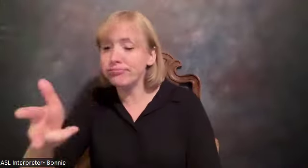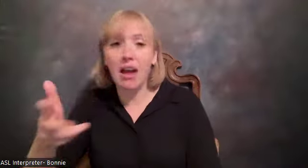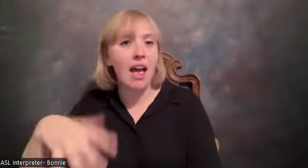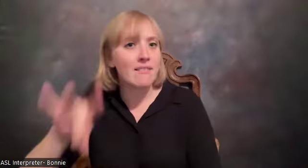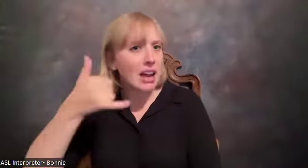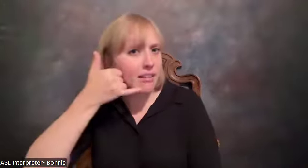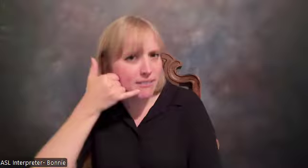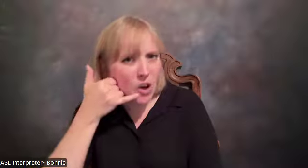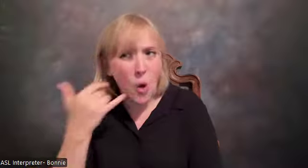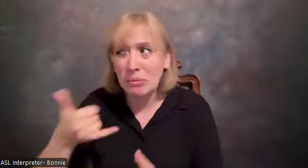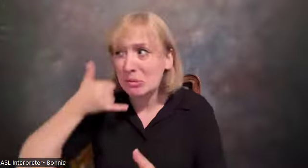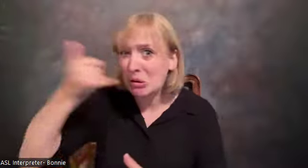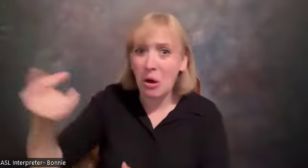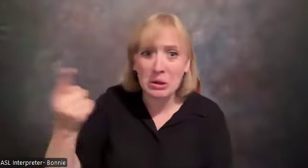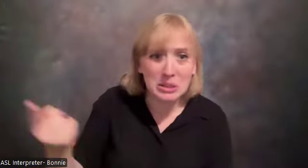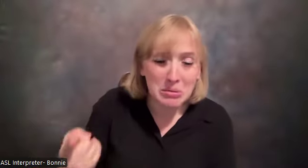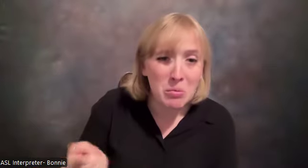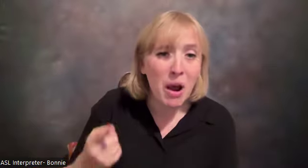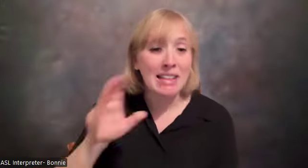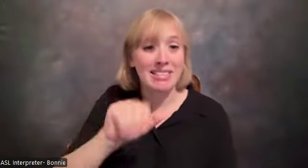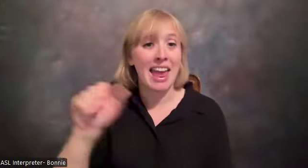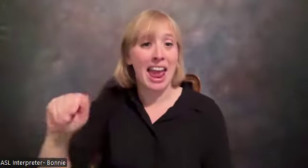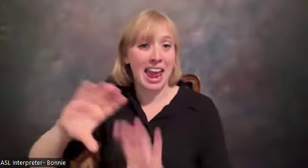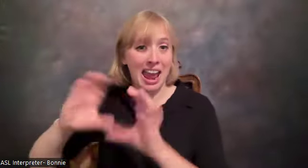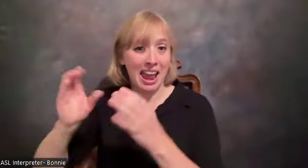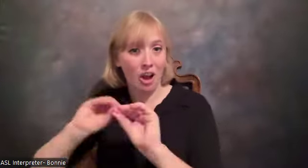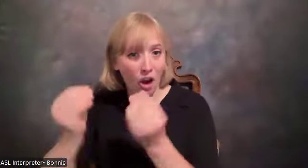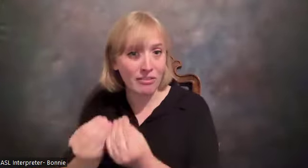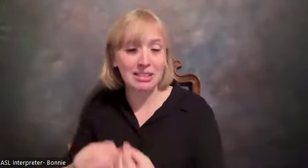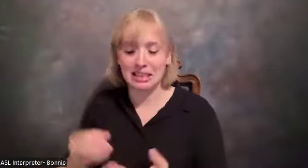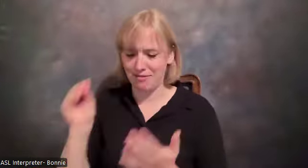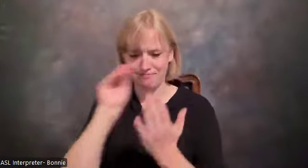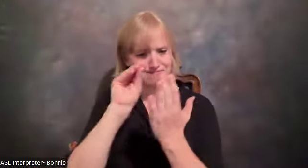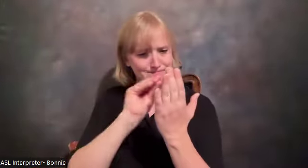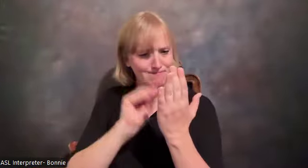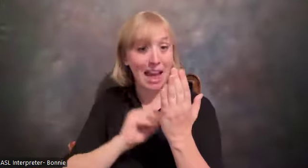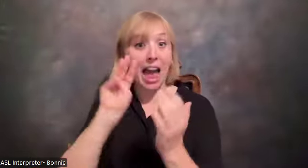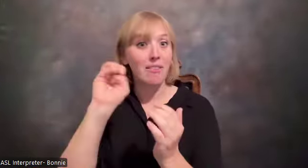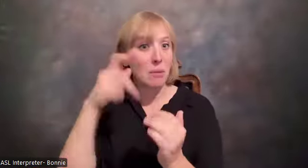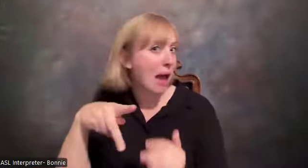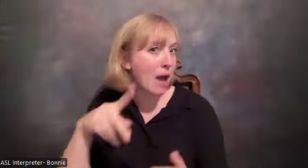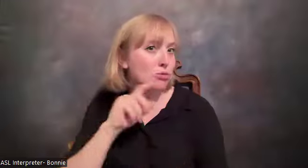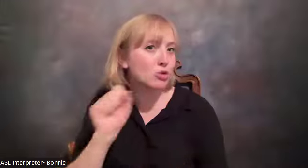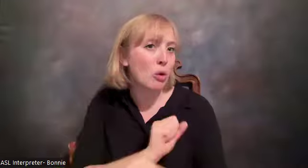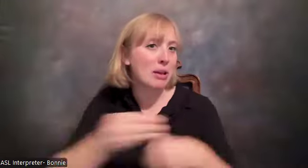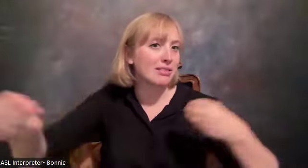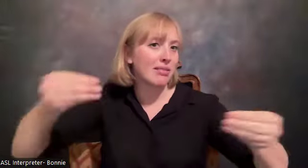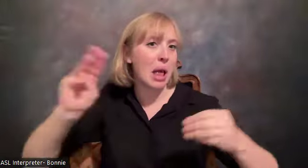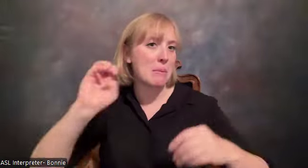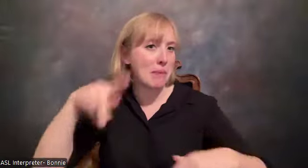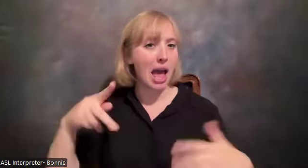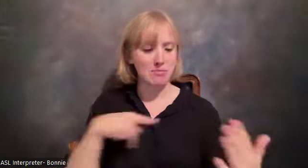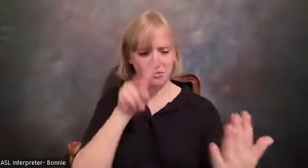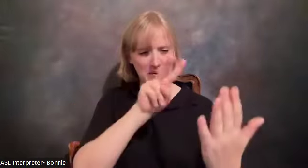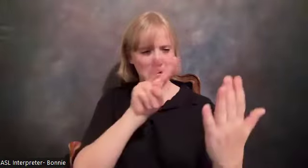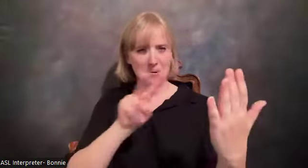call. Maybe we get a live person. Maybe we get a recording with an address. We'd have to pull out a map, a real map, and we'd follow that map.